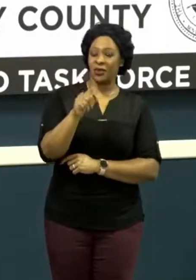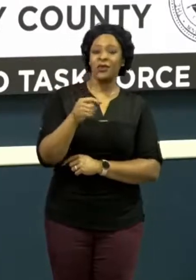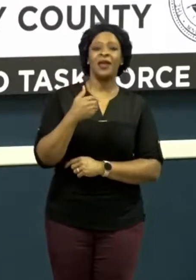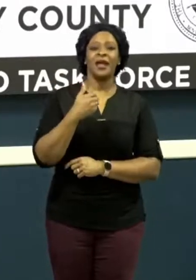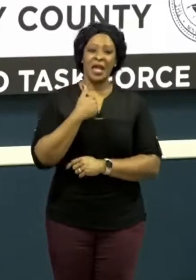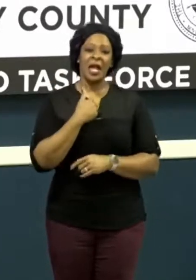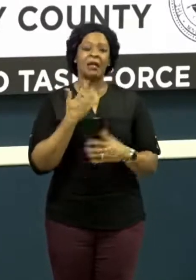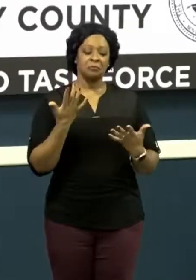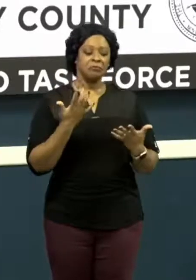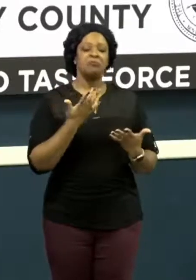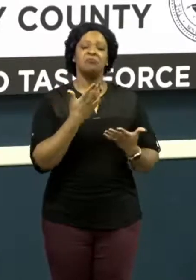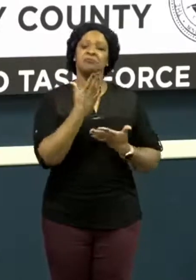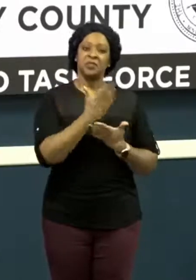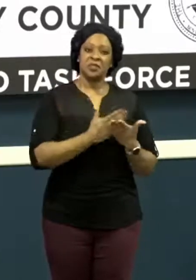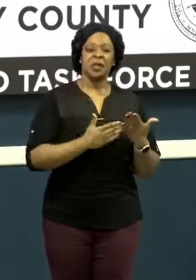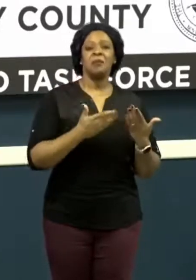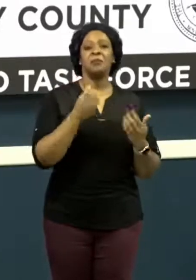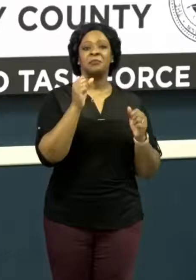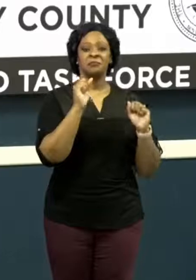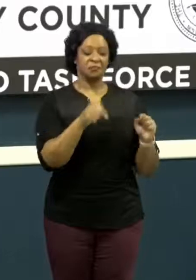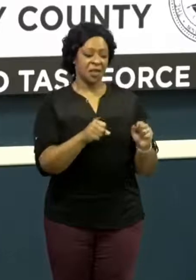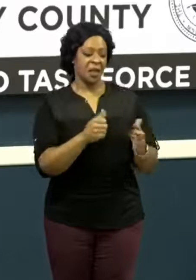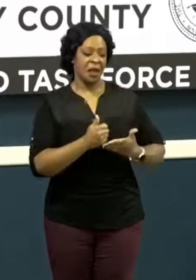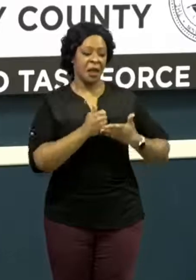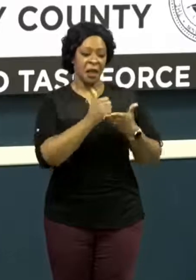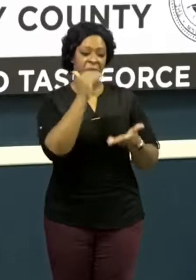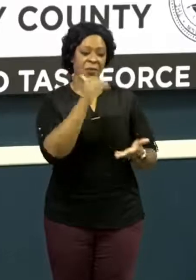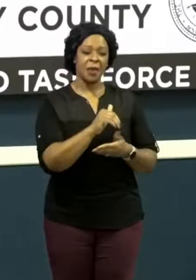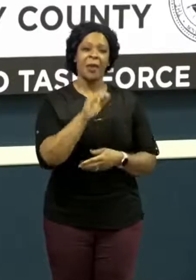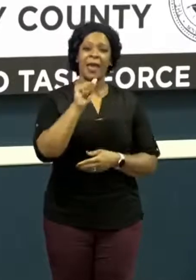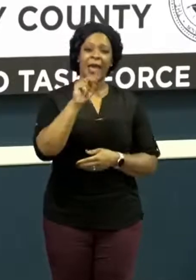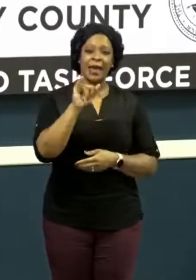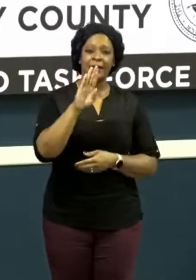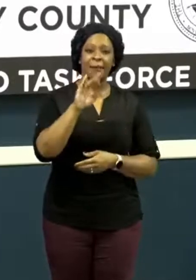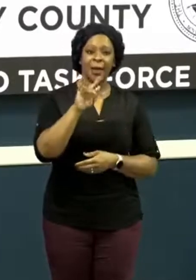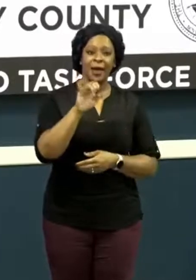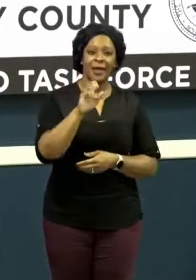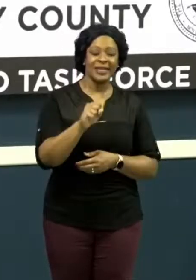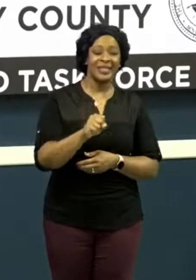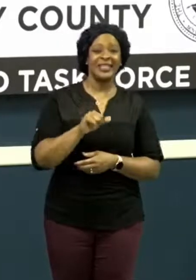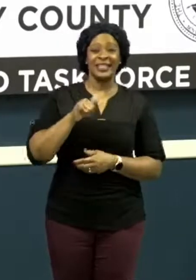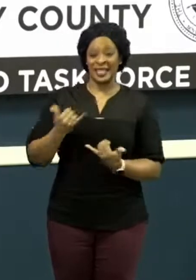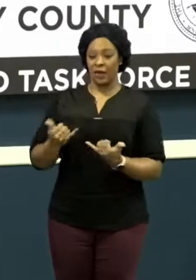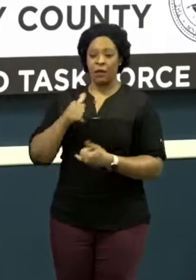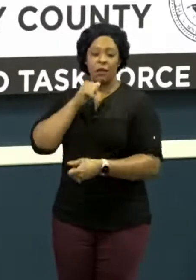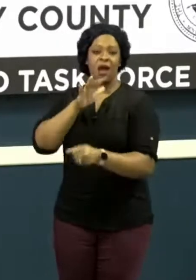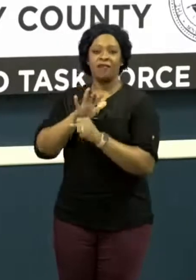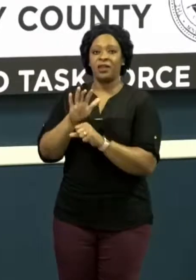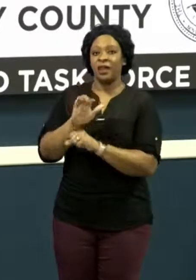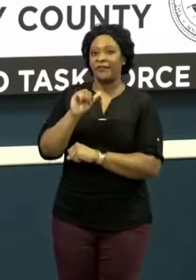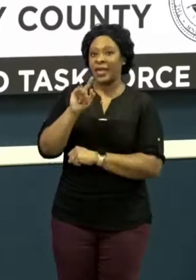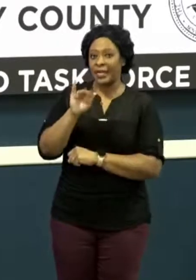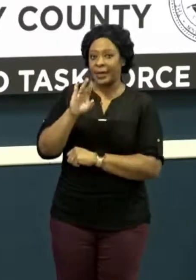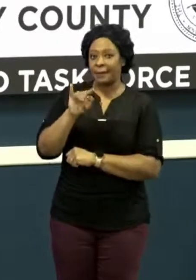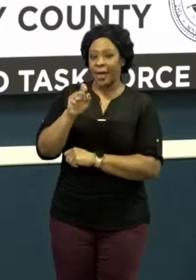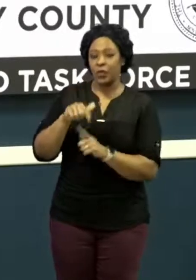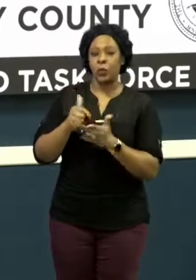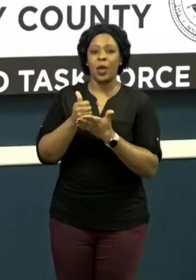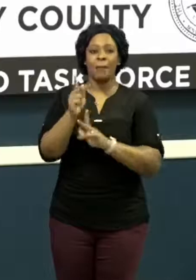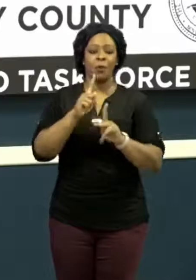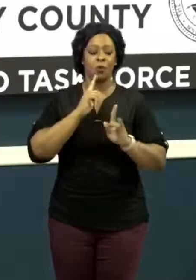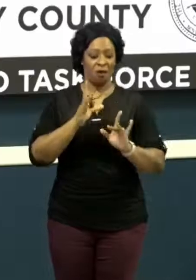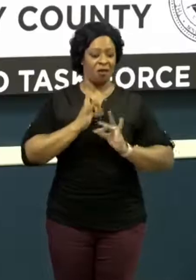some therapeutics in the form of monoclonal antibodies, we do not have that here. We don't have that in sufficient numbers to treat the number of people who